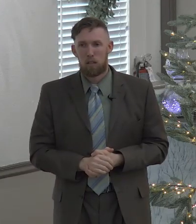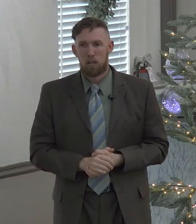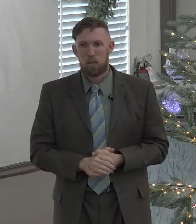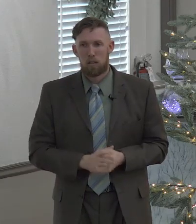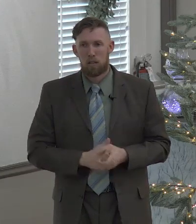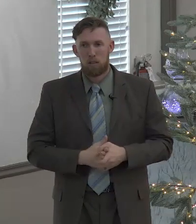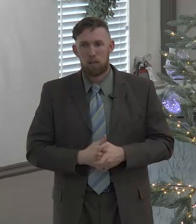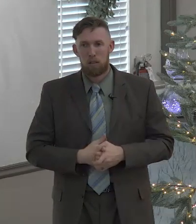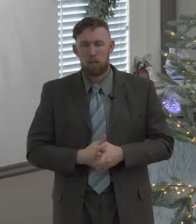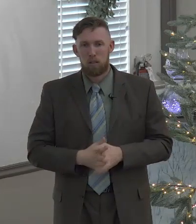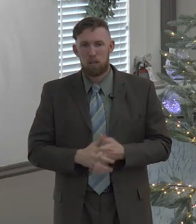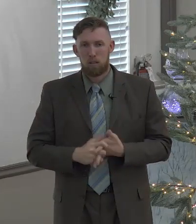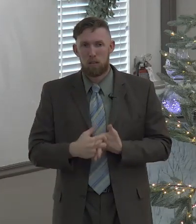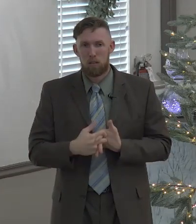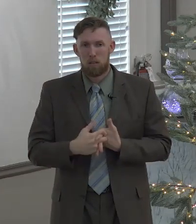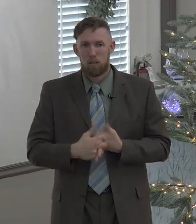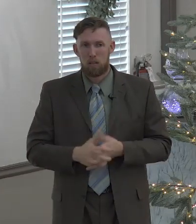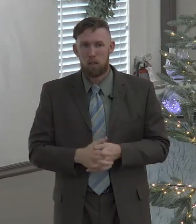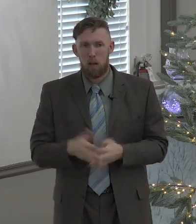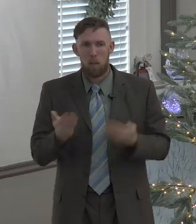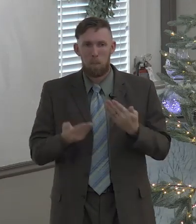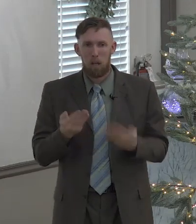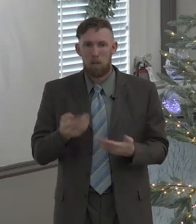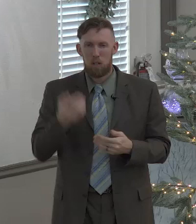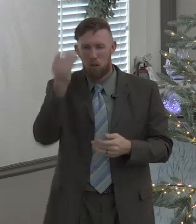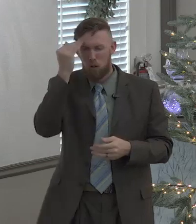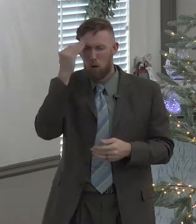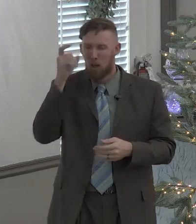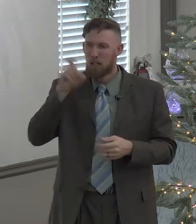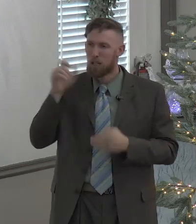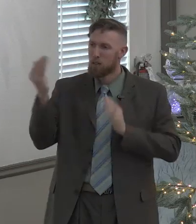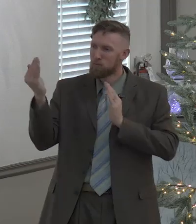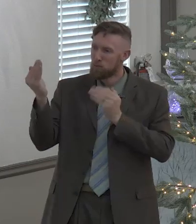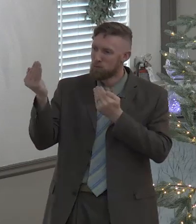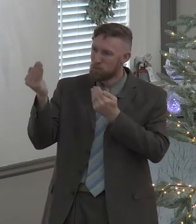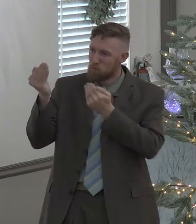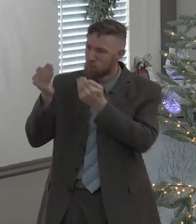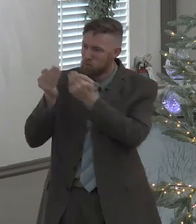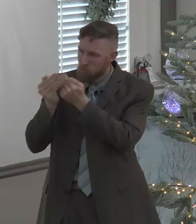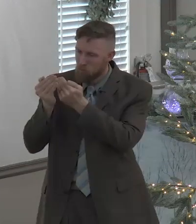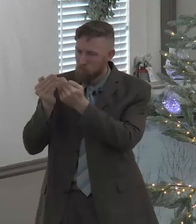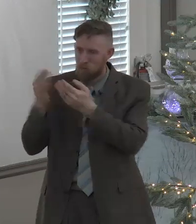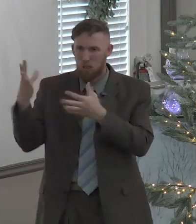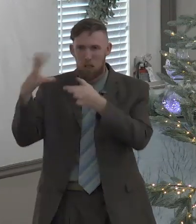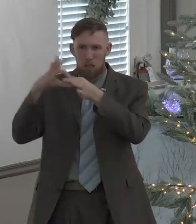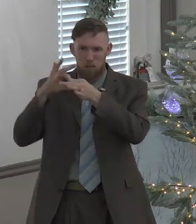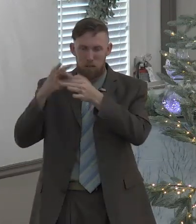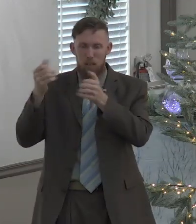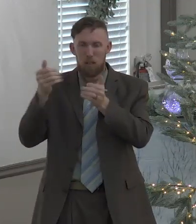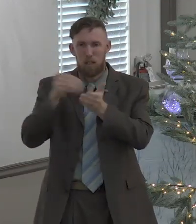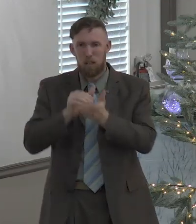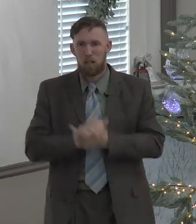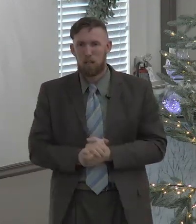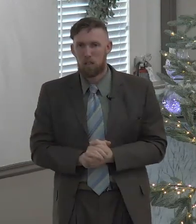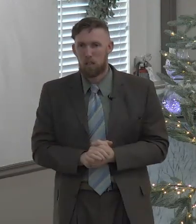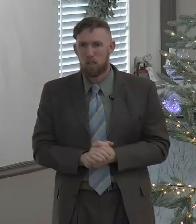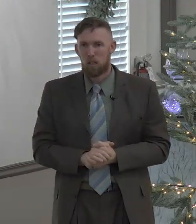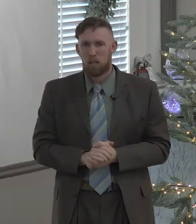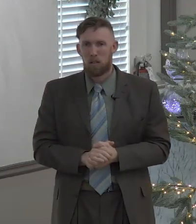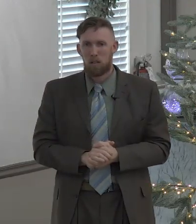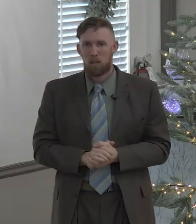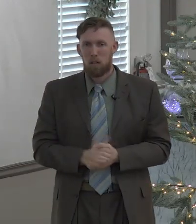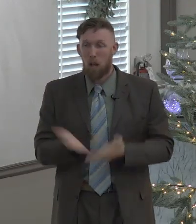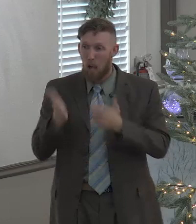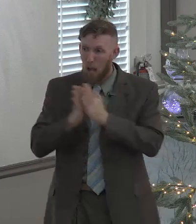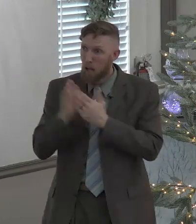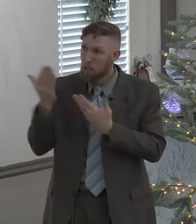warmed and you need to come to the Lord, to the place. Lord, I need to be close to you again. I need to have